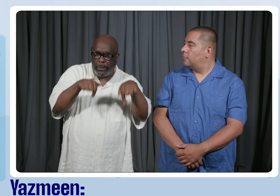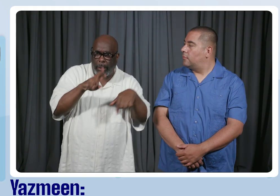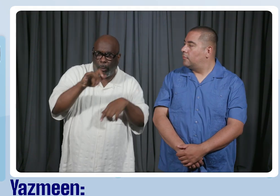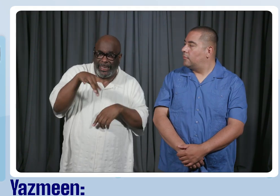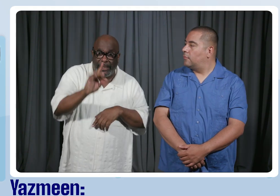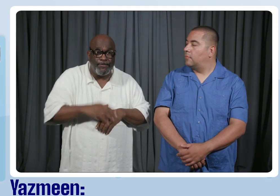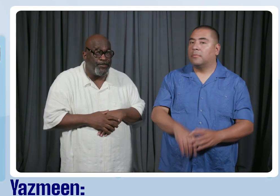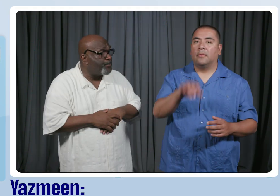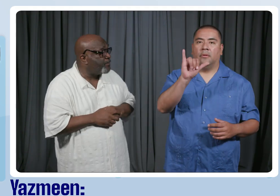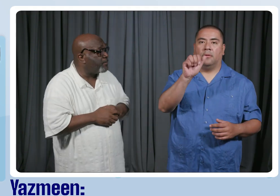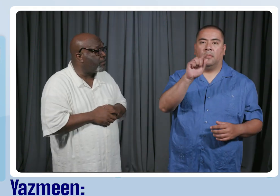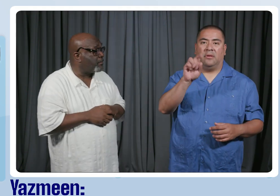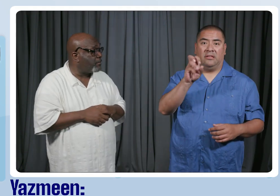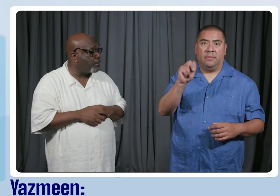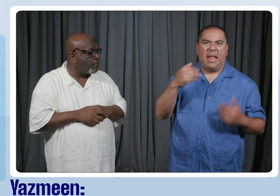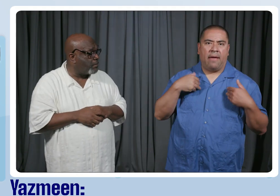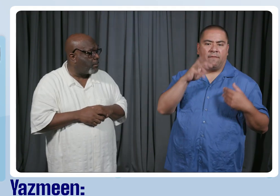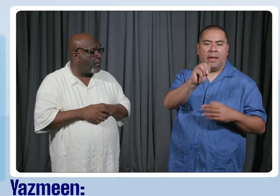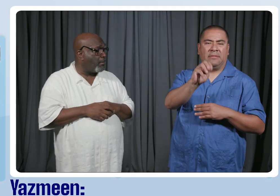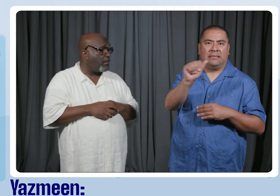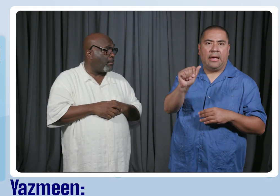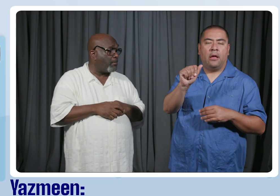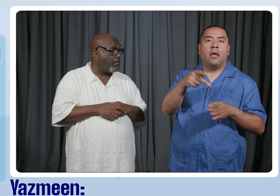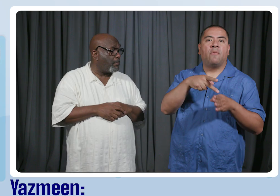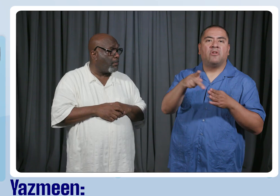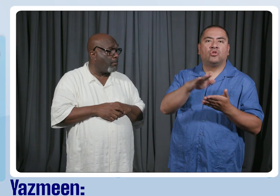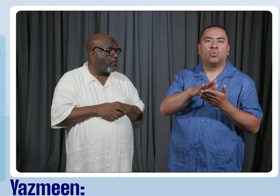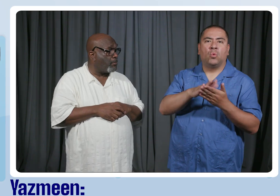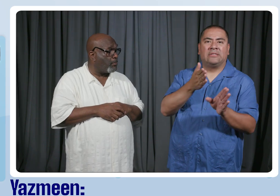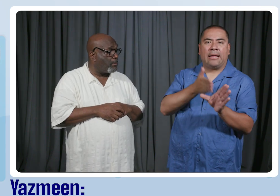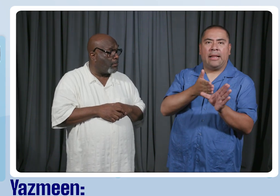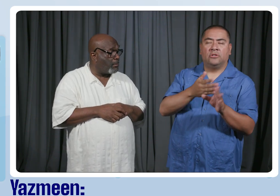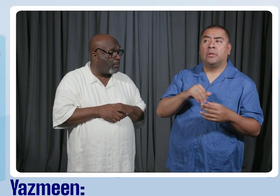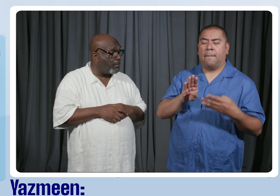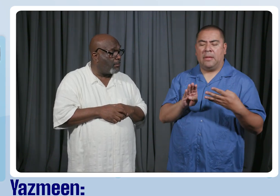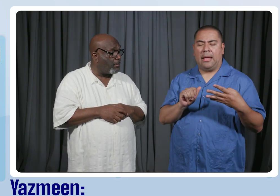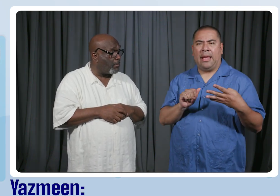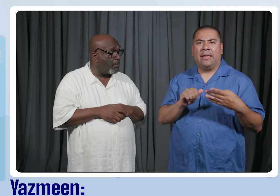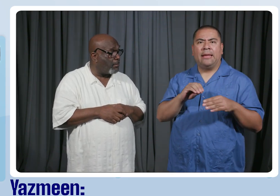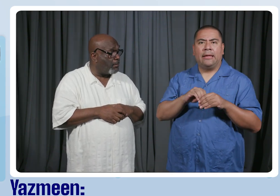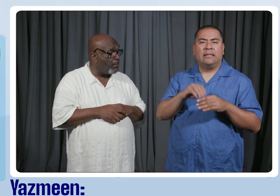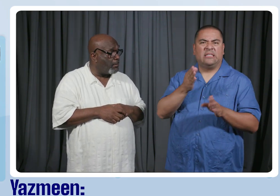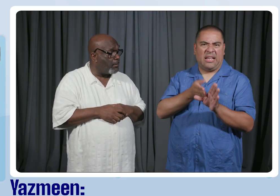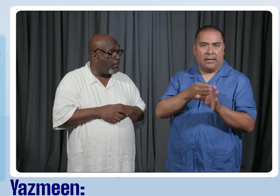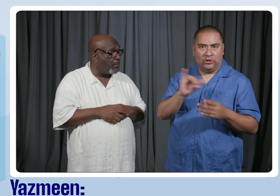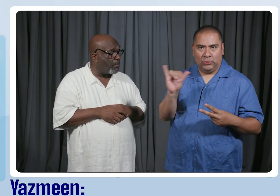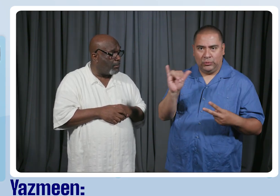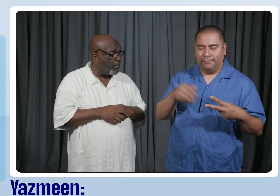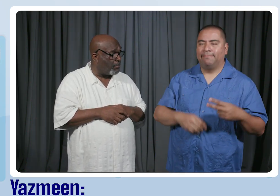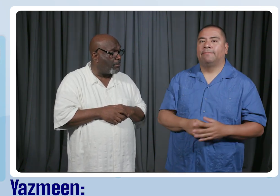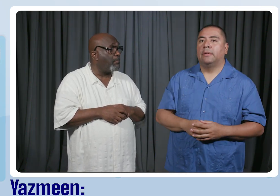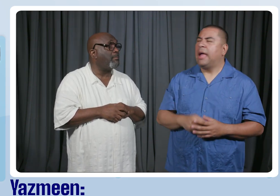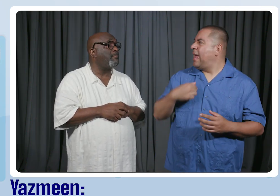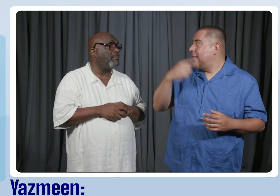my master's at the Professional School of Psychology, but for my bachelor's, I studied in psychology as well. And